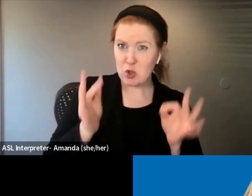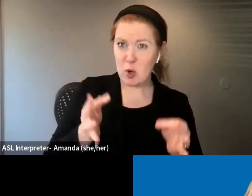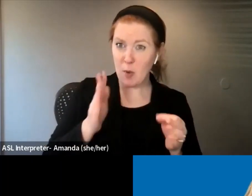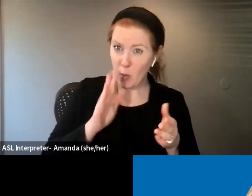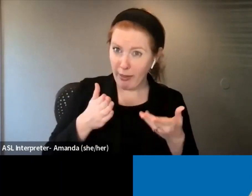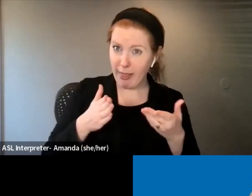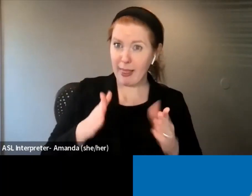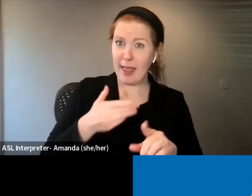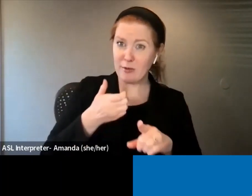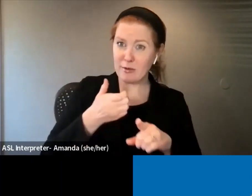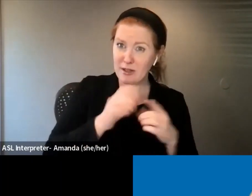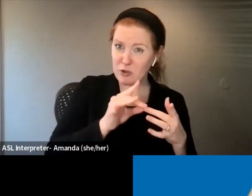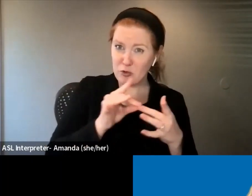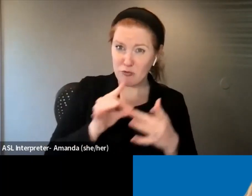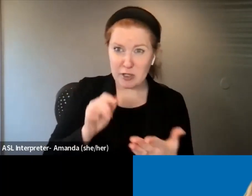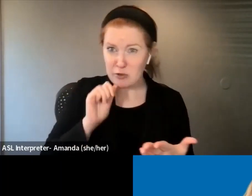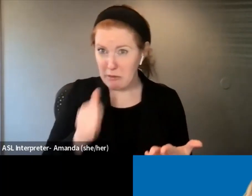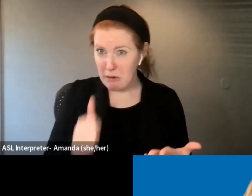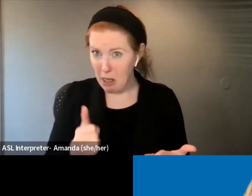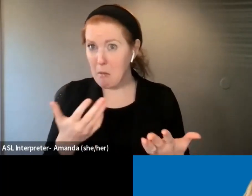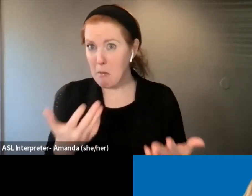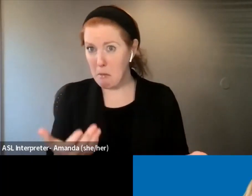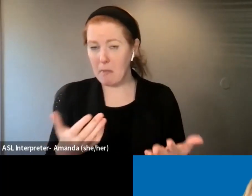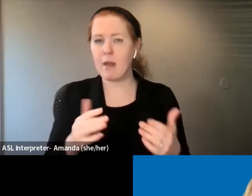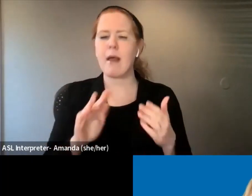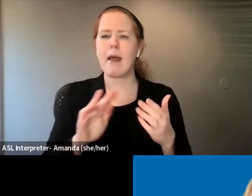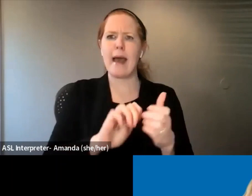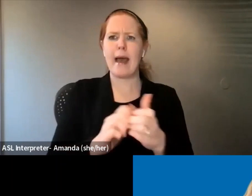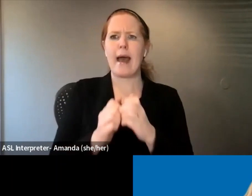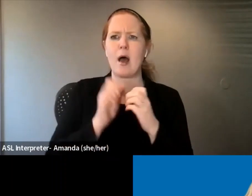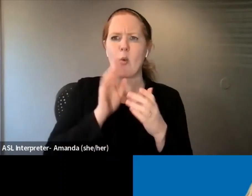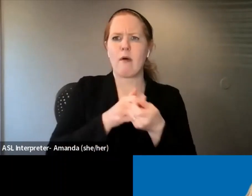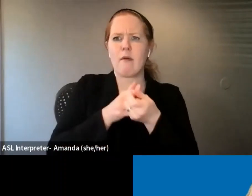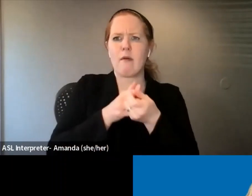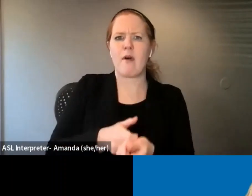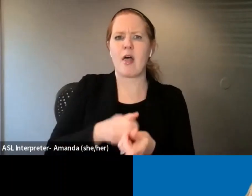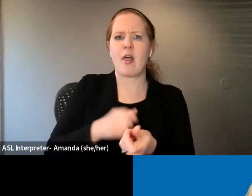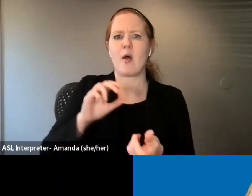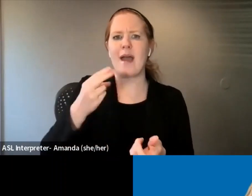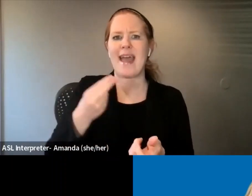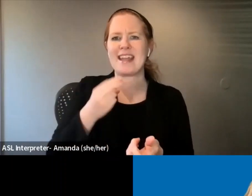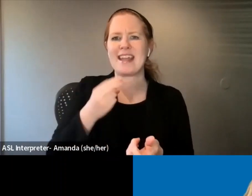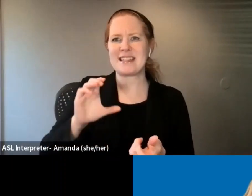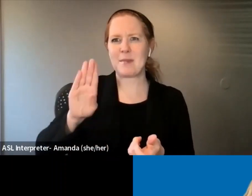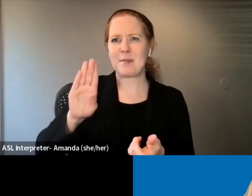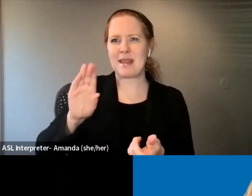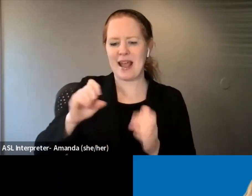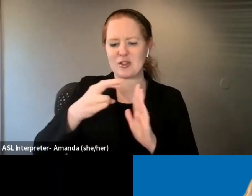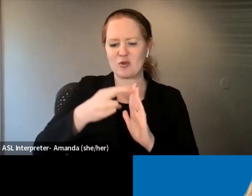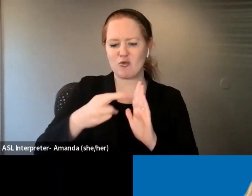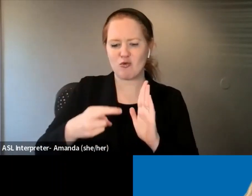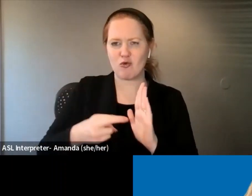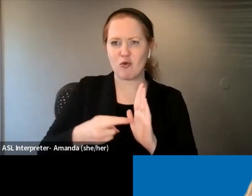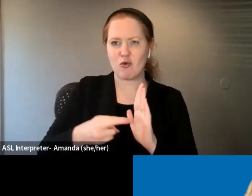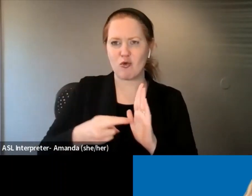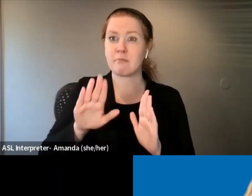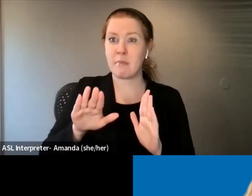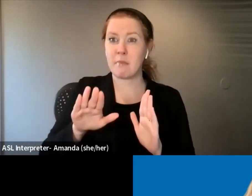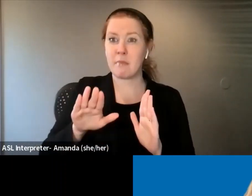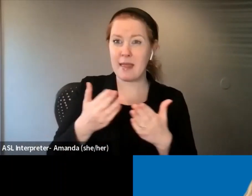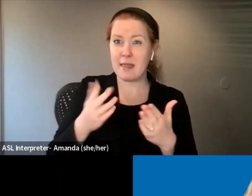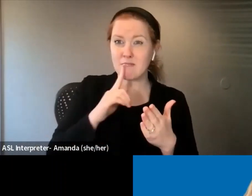self-direction or not, and how they will follow the HCBS rule. And the thing that's important to know about the